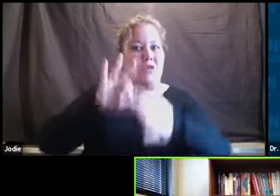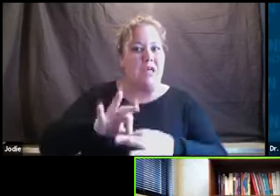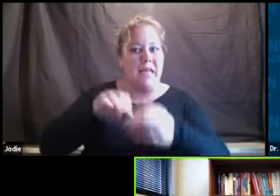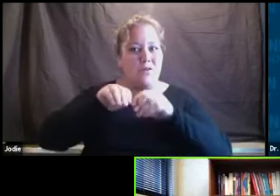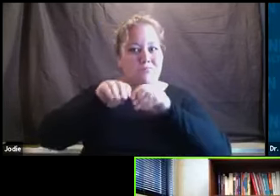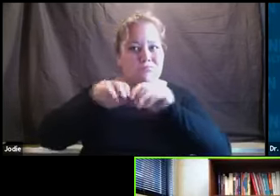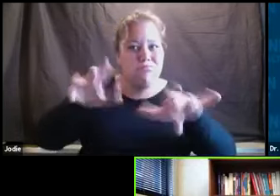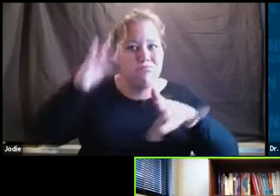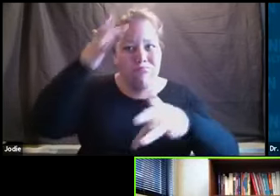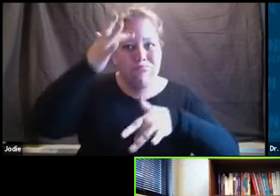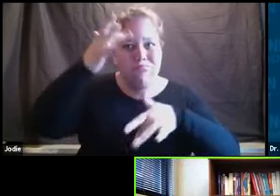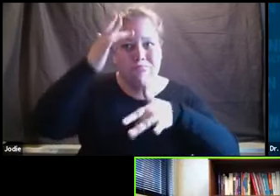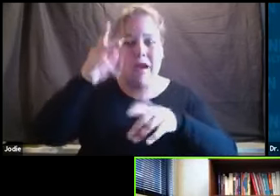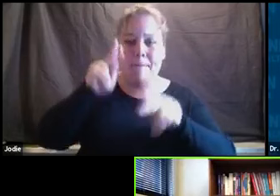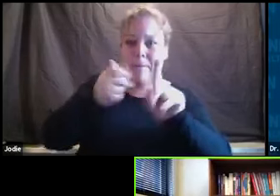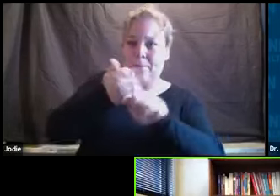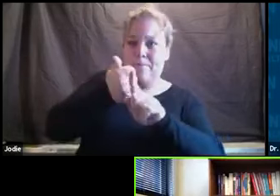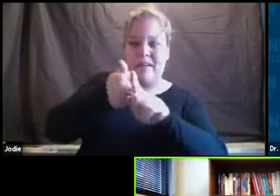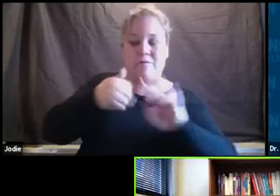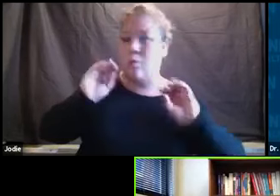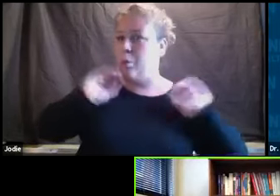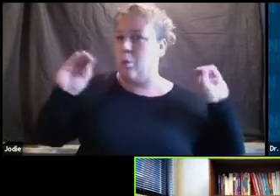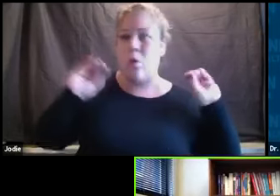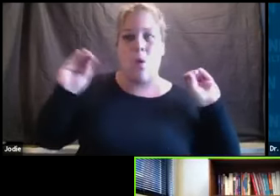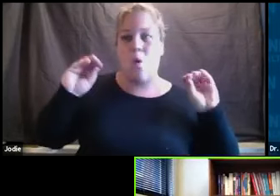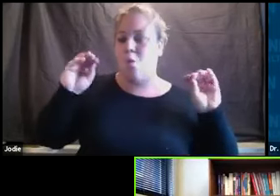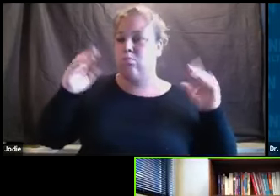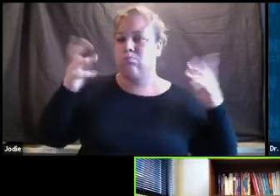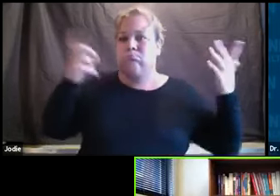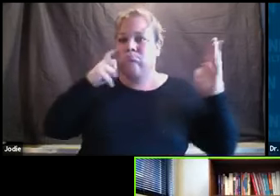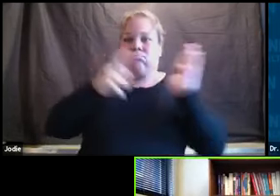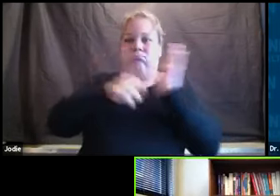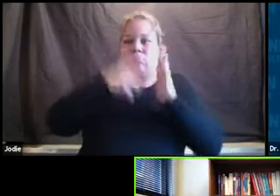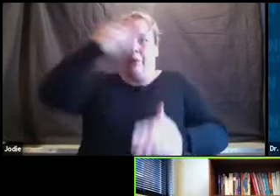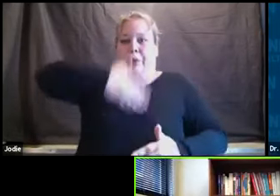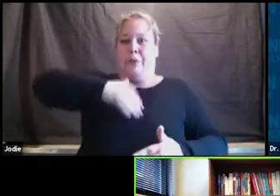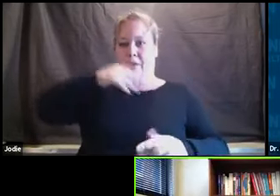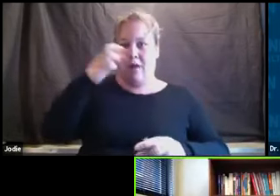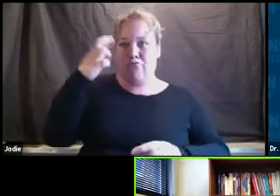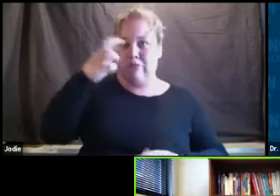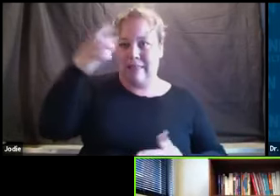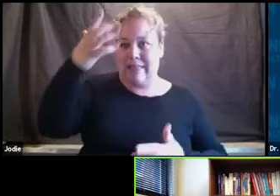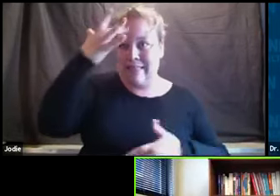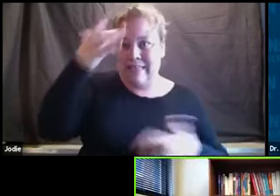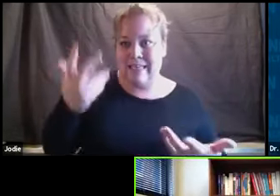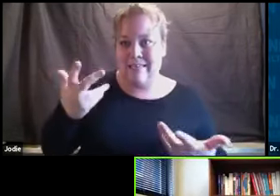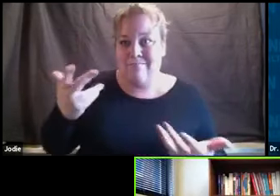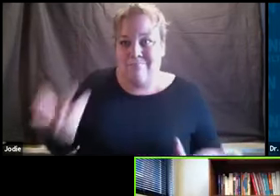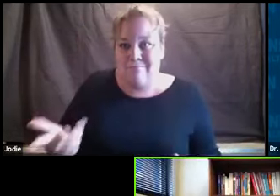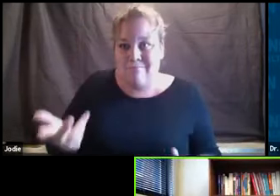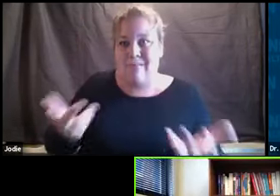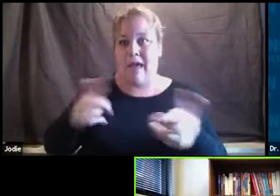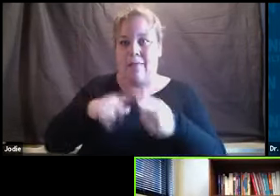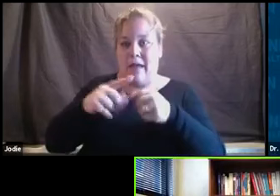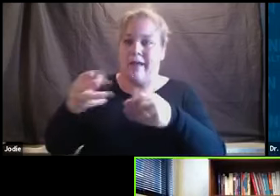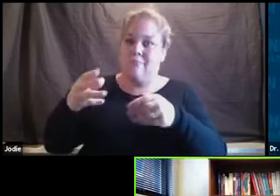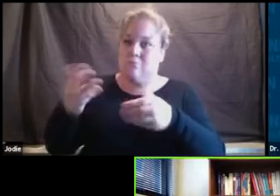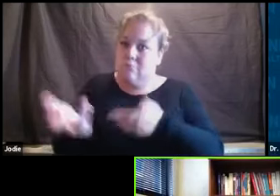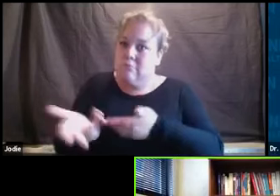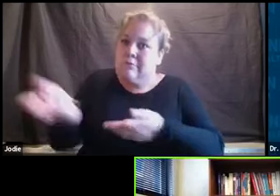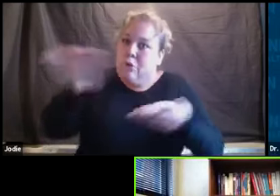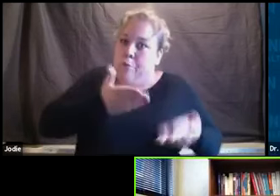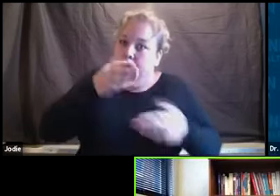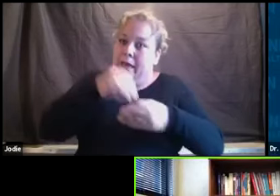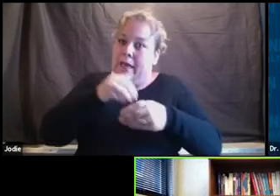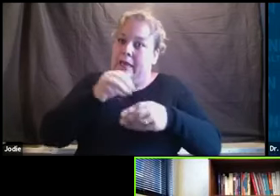symptoms, and they bring it into the facility. The state has started testing everybody, both the residents